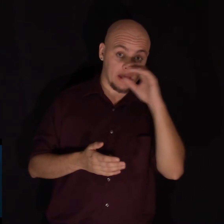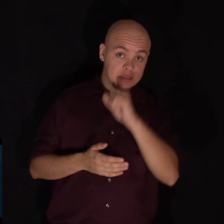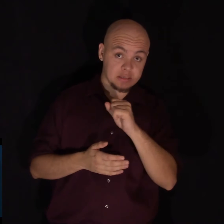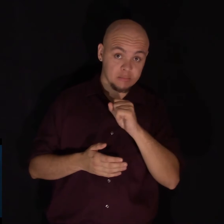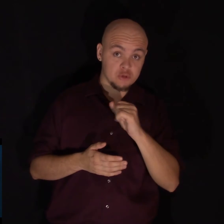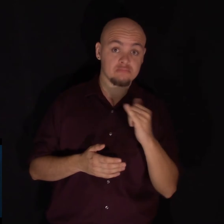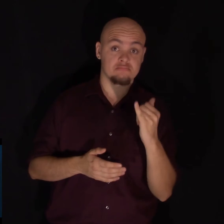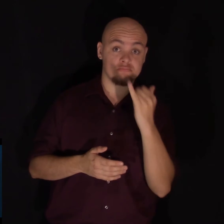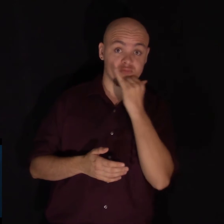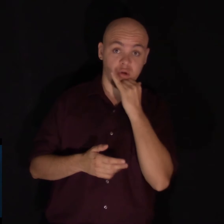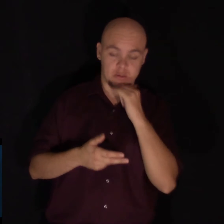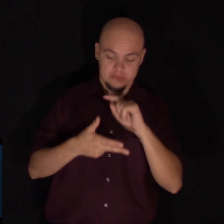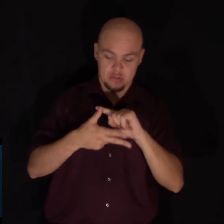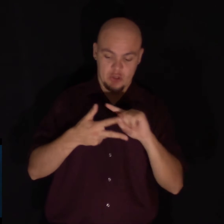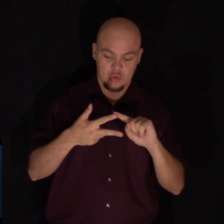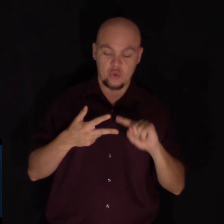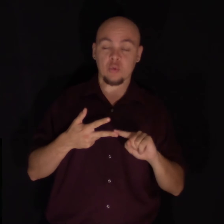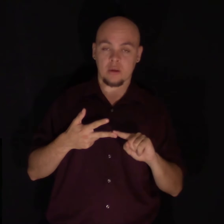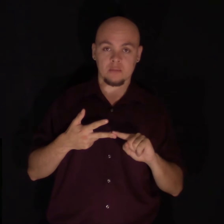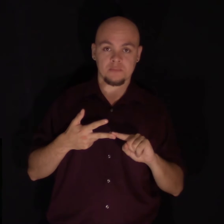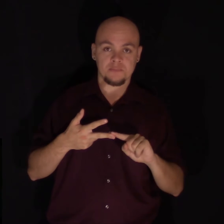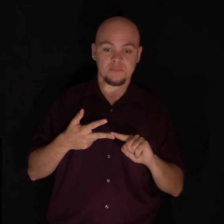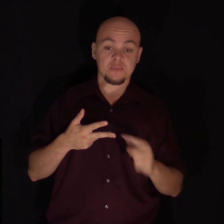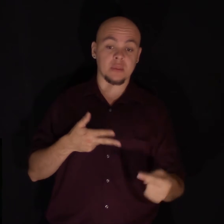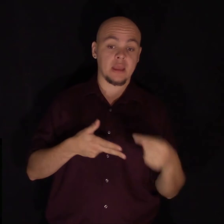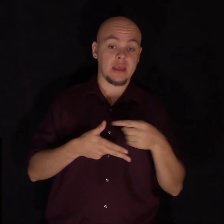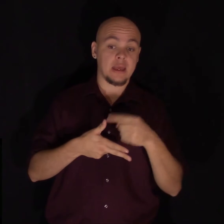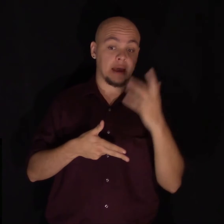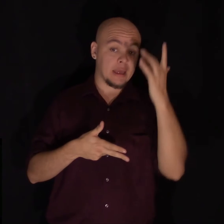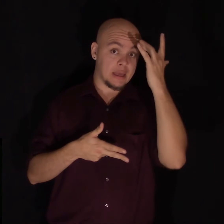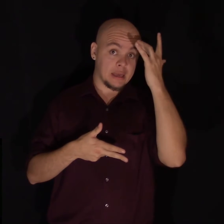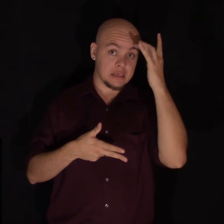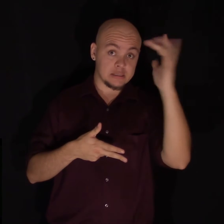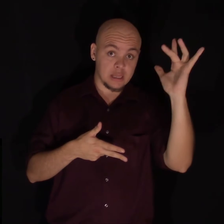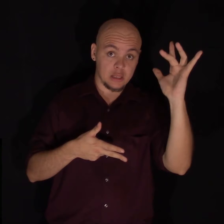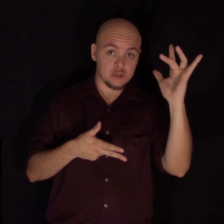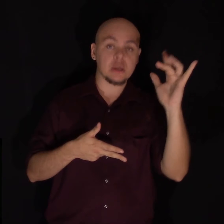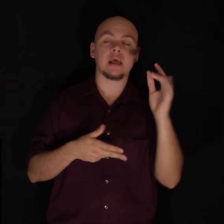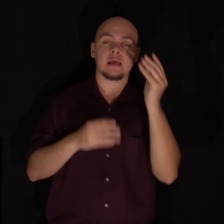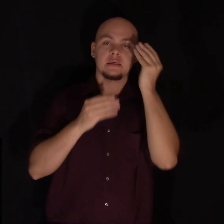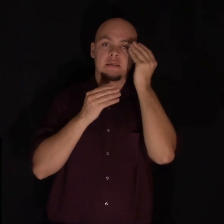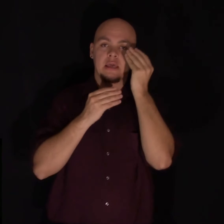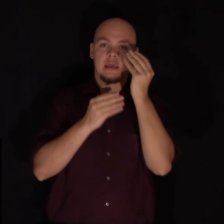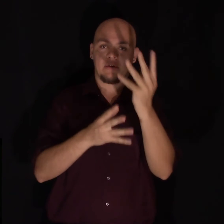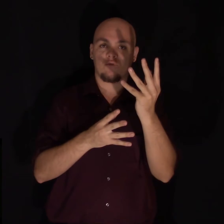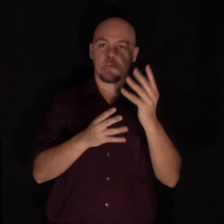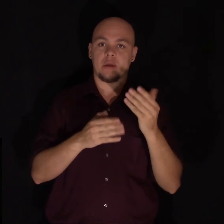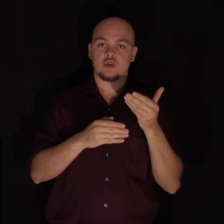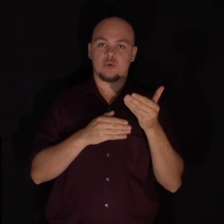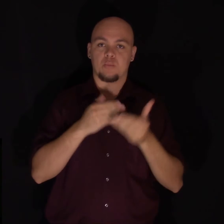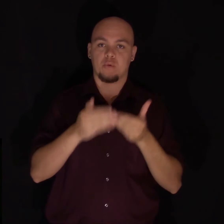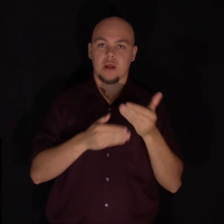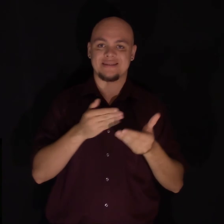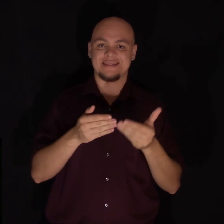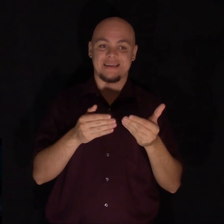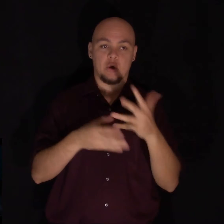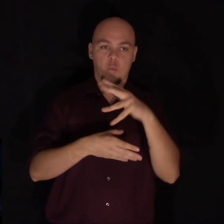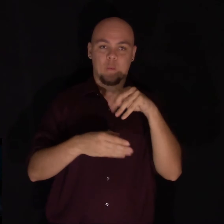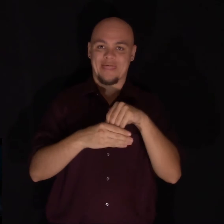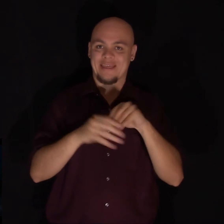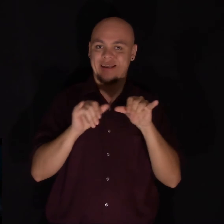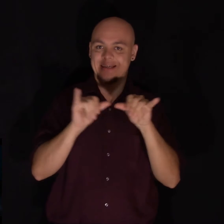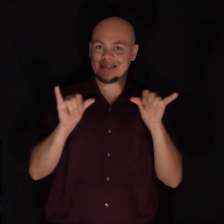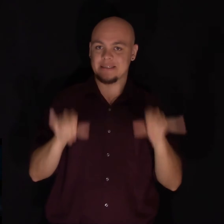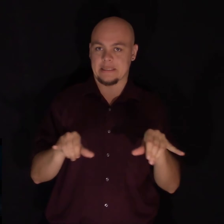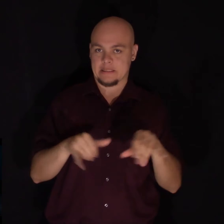three of them. Okay. Intelligence is a matter of information processing in physical systems. Okay,